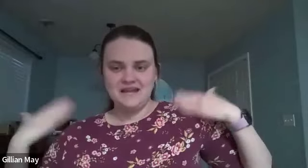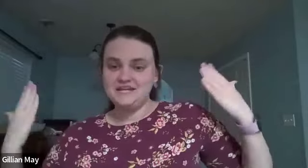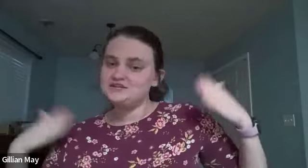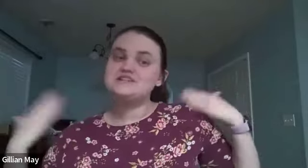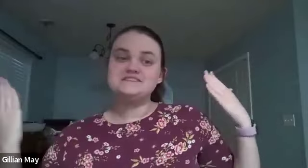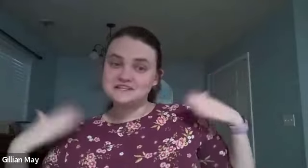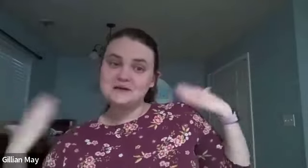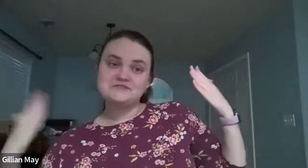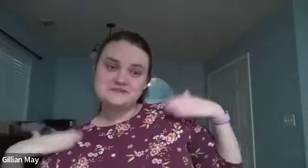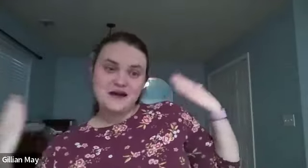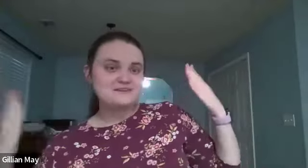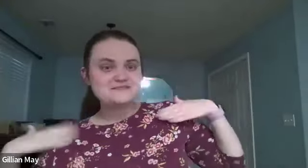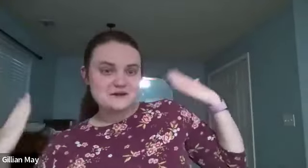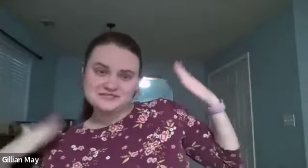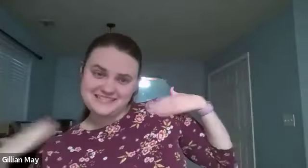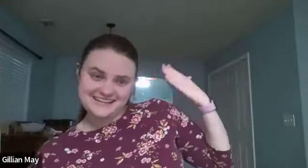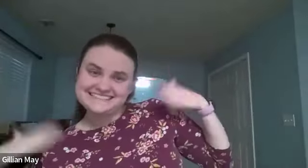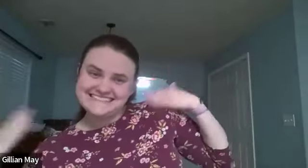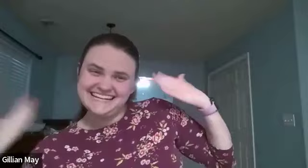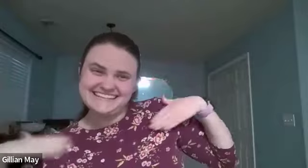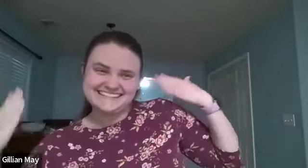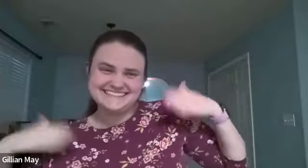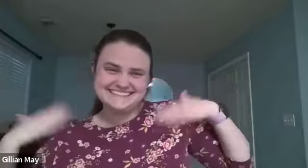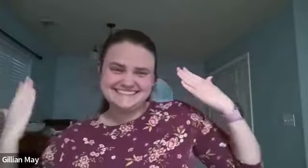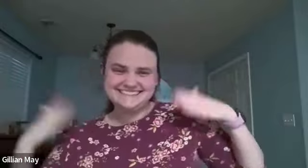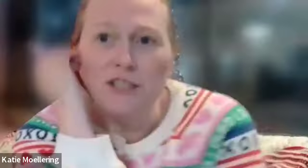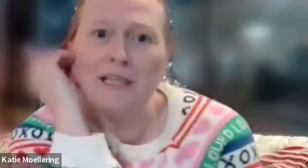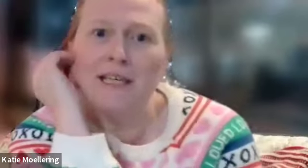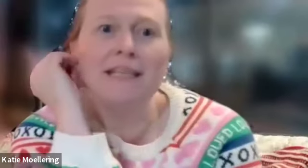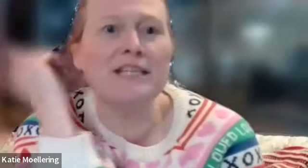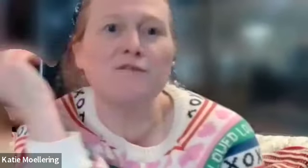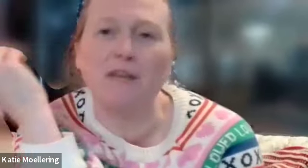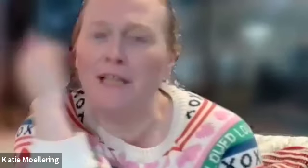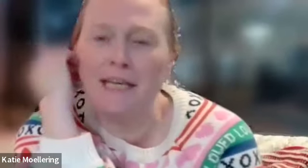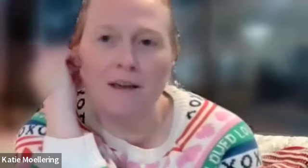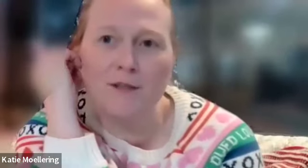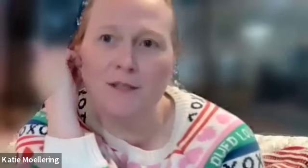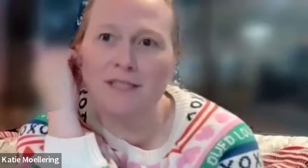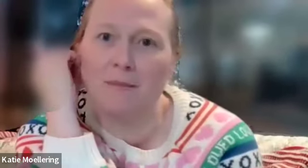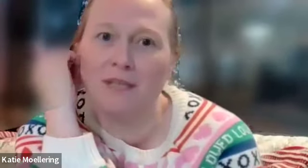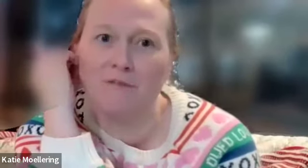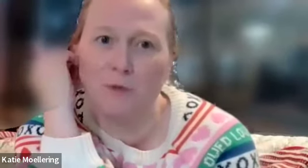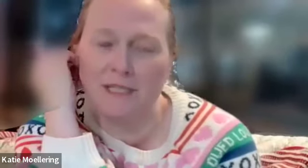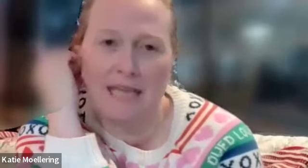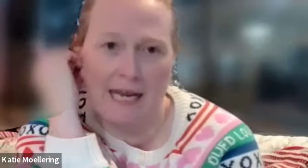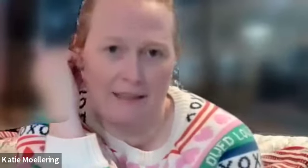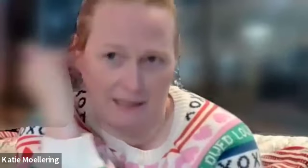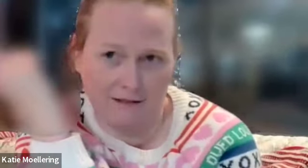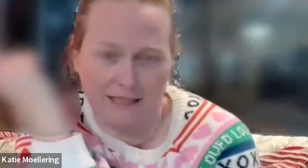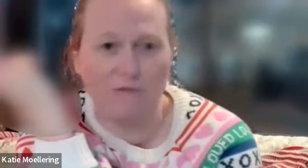And usually this does come with a smile. So just saying. Hey, Jillian, is feeling also the same thing if you were going to say, like, this